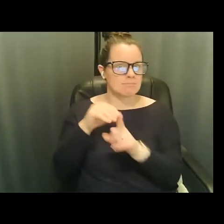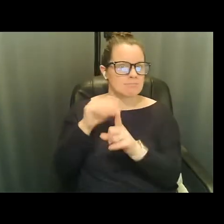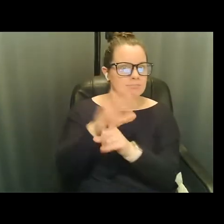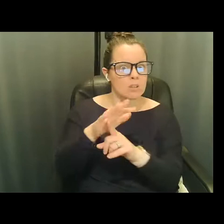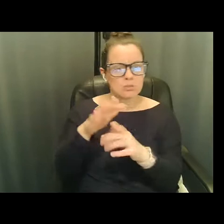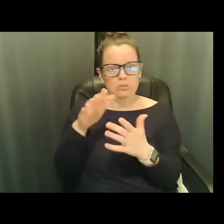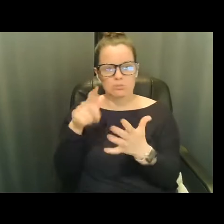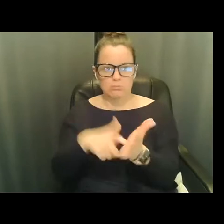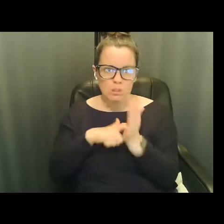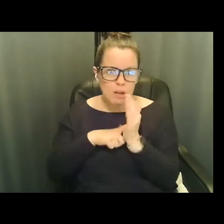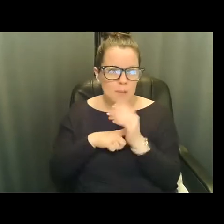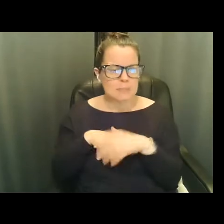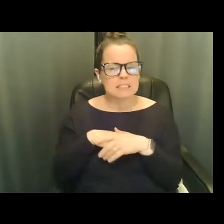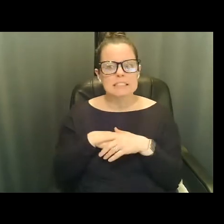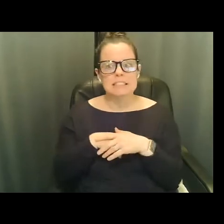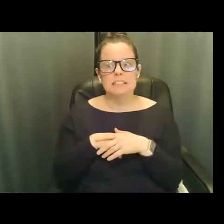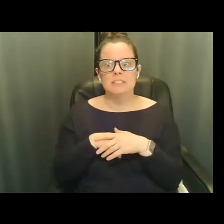those